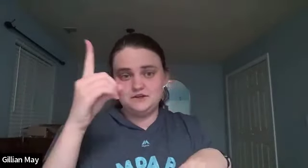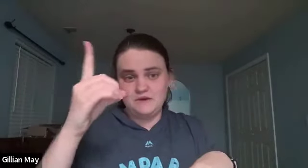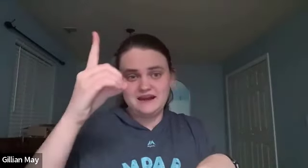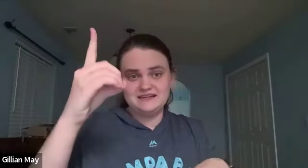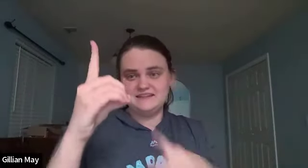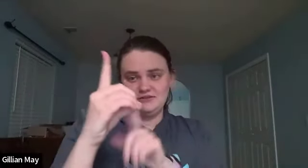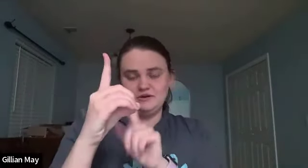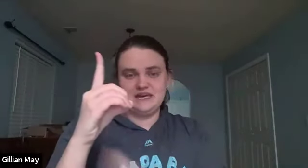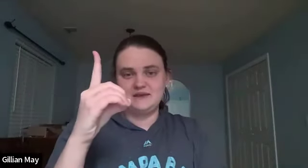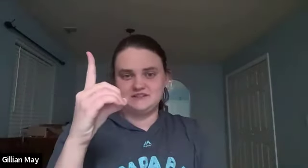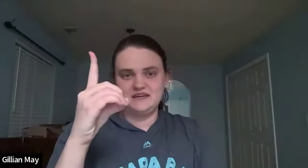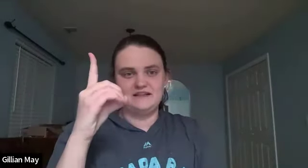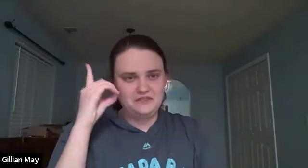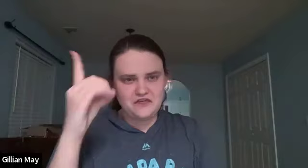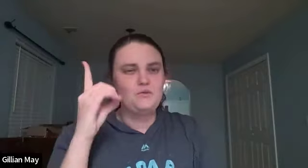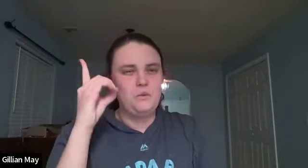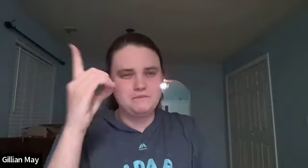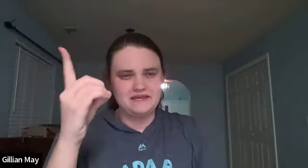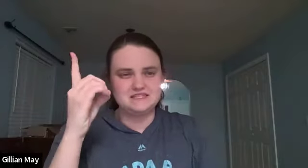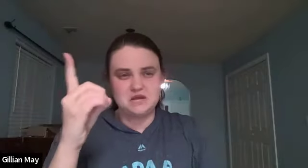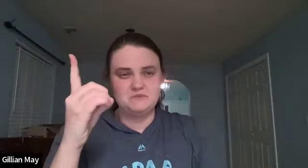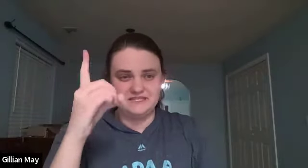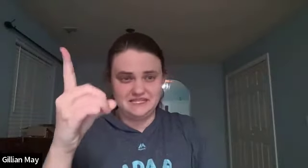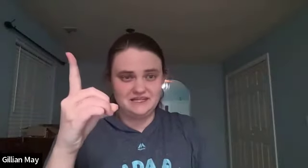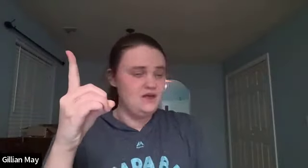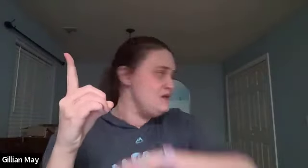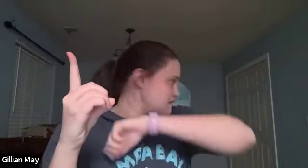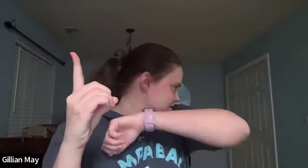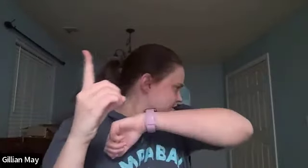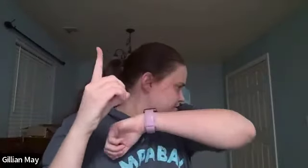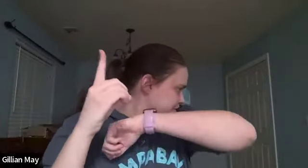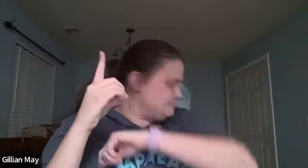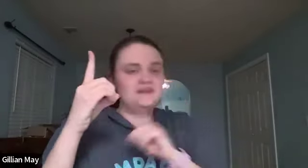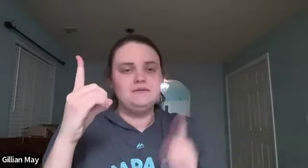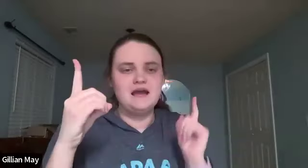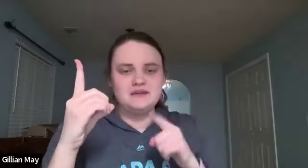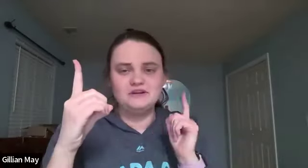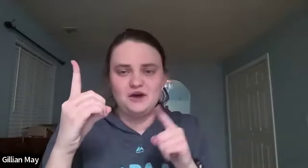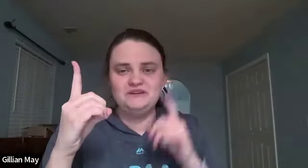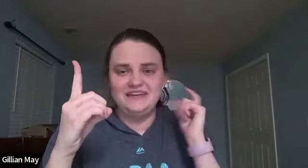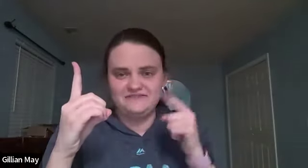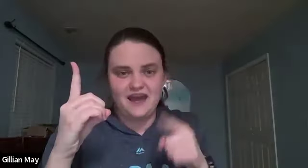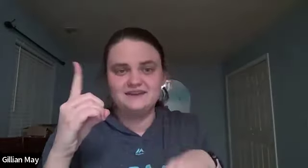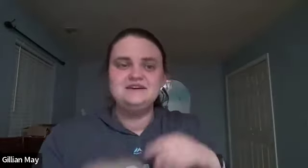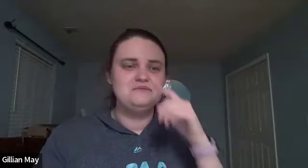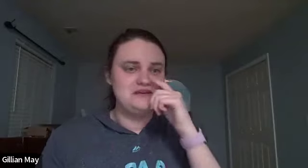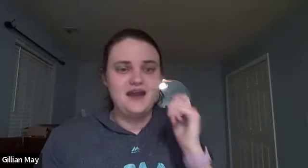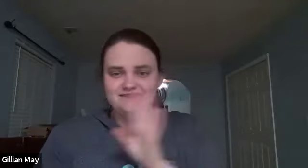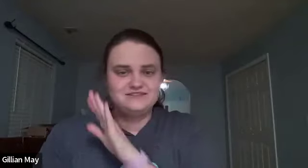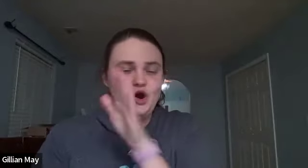you're right-handed, that look, being able to think what makes the shape of a D might be able to help you get that. But yeah,